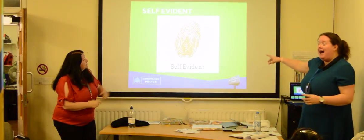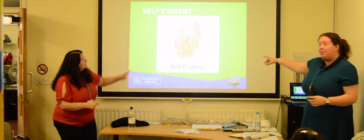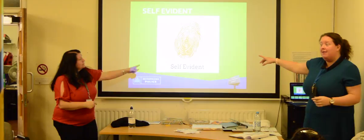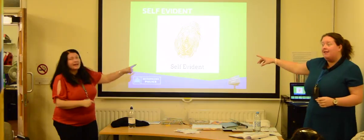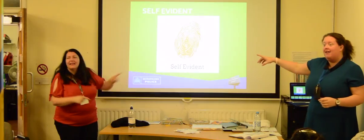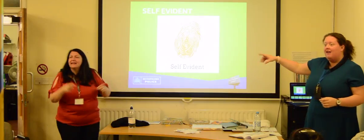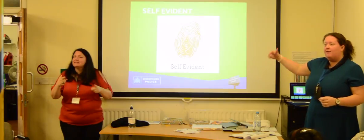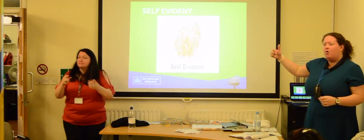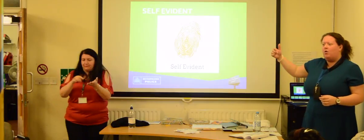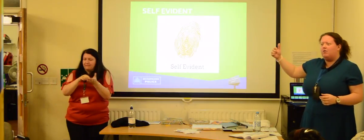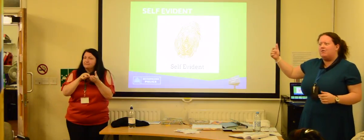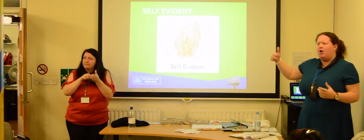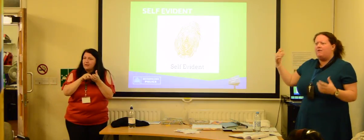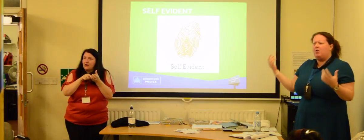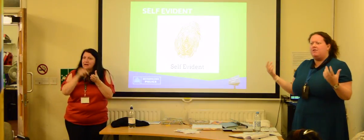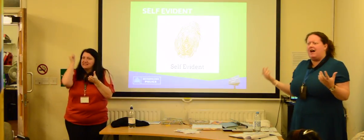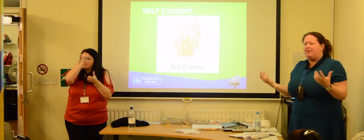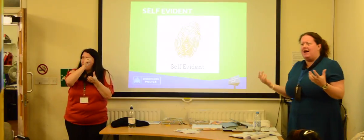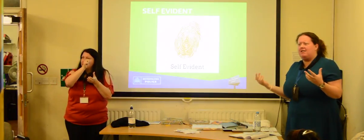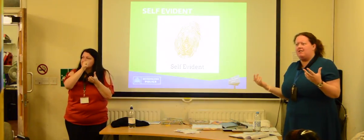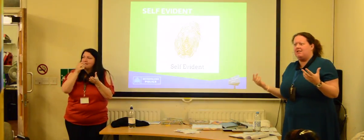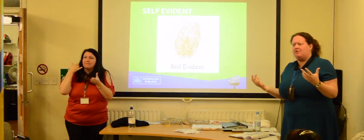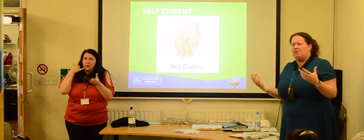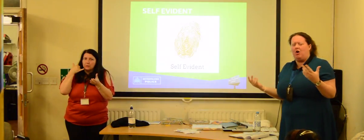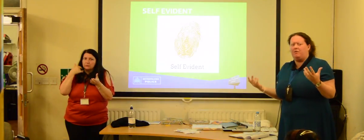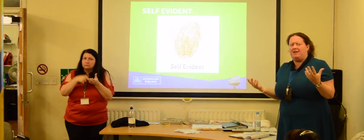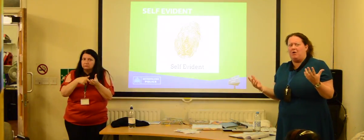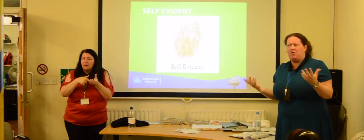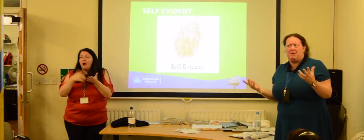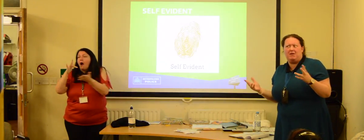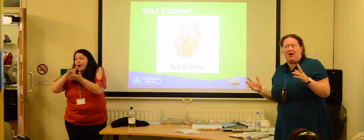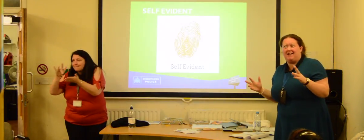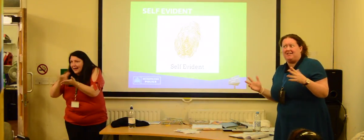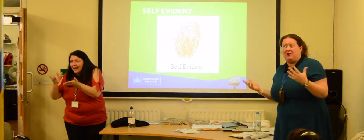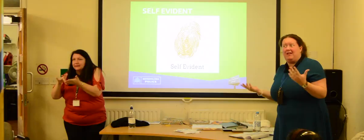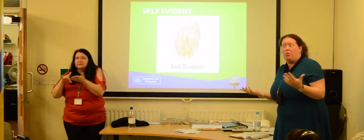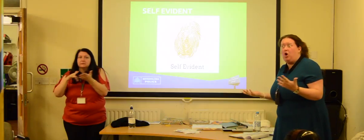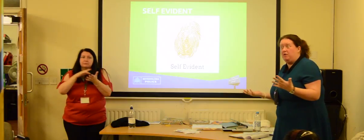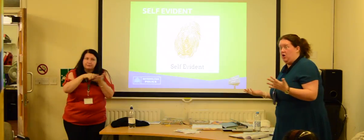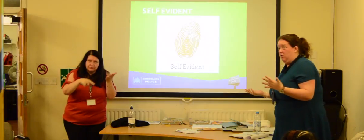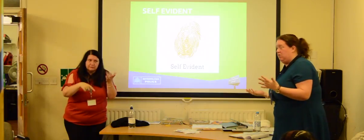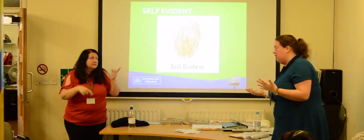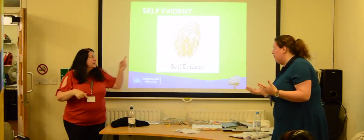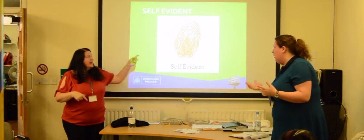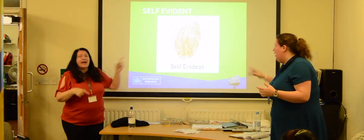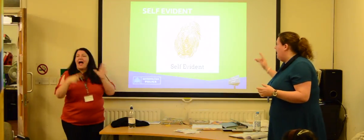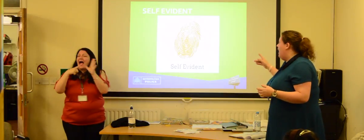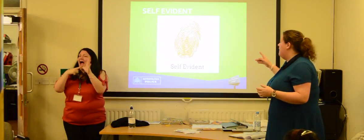is an app for smartphones, iPads, so hopefully most people have got access to at least one of